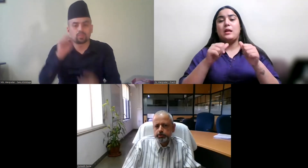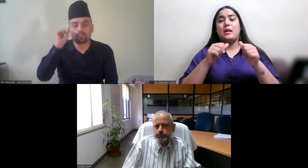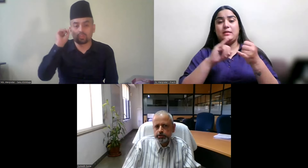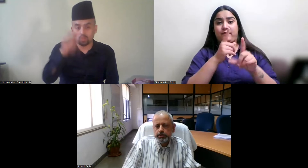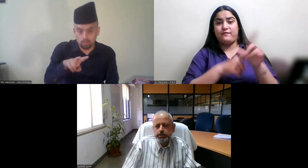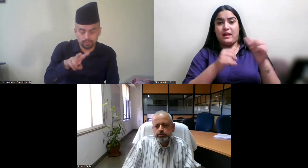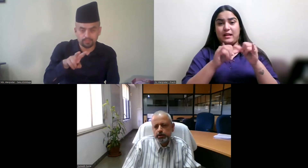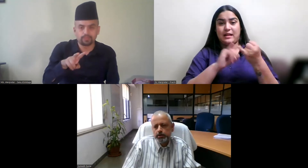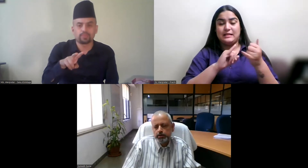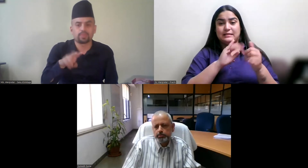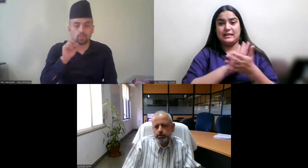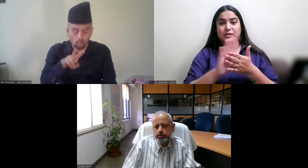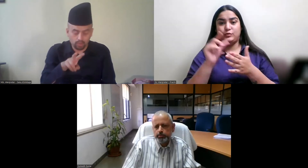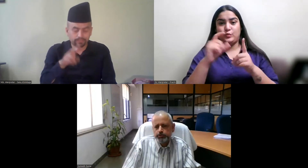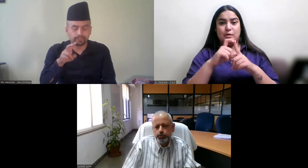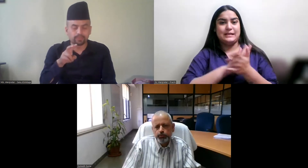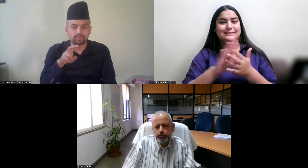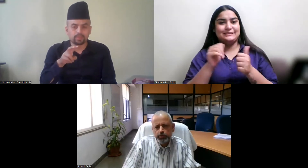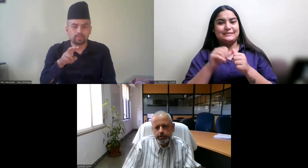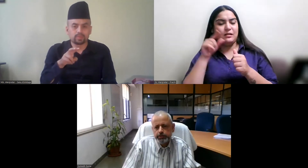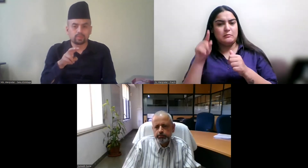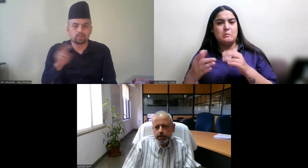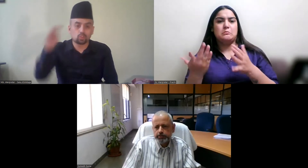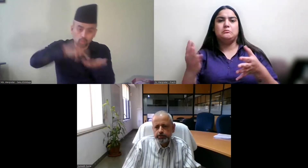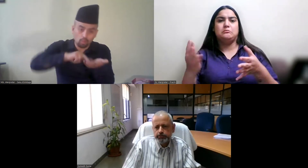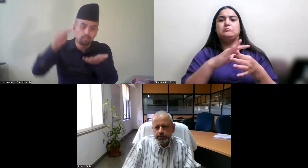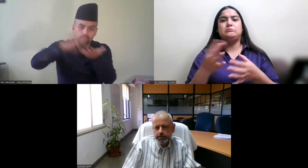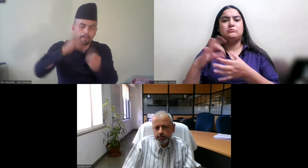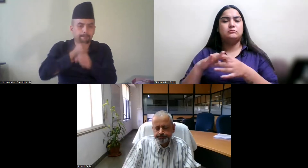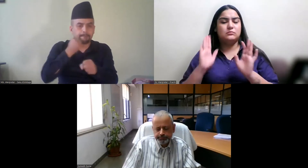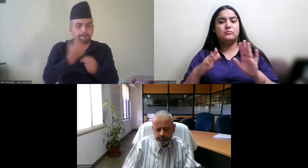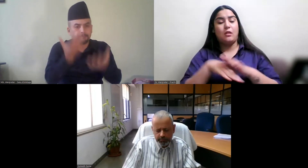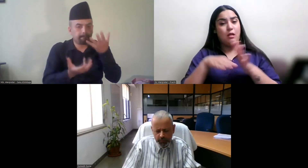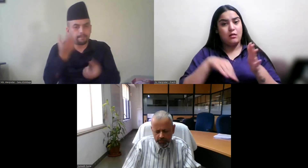But certainly much more work is required in this